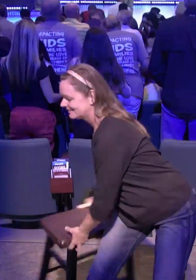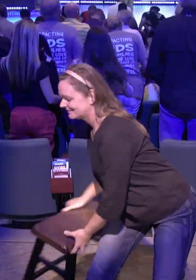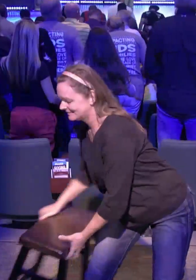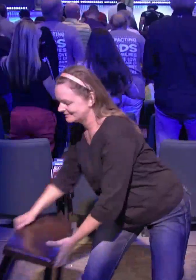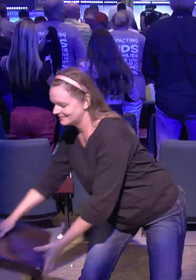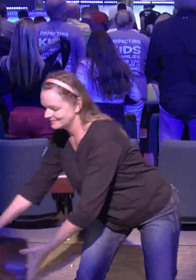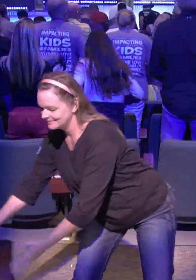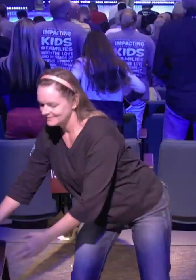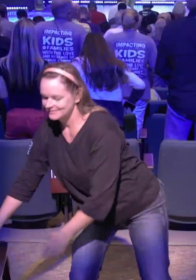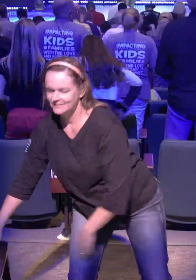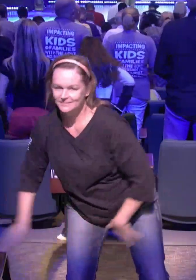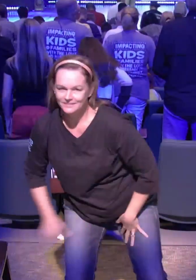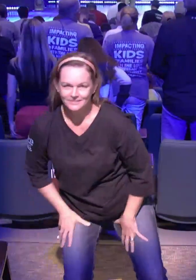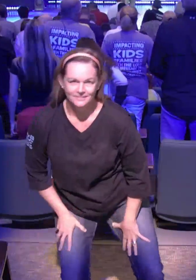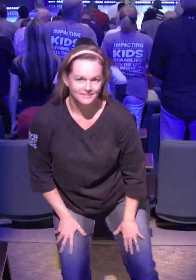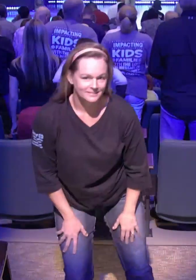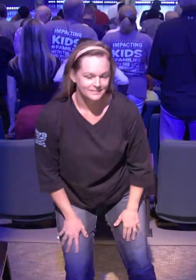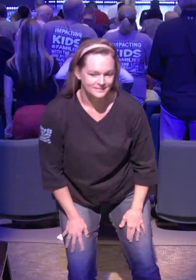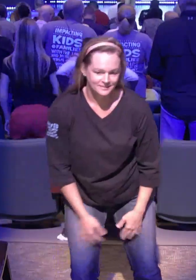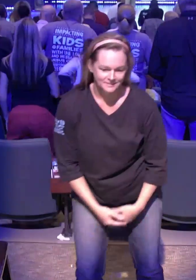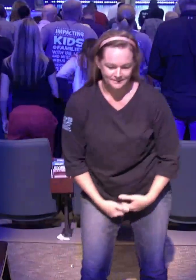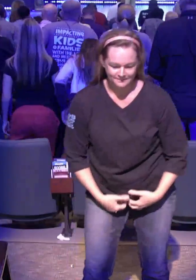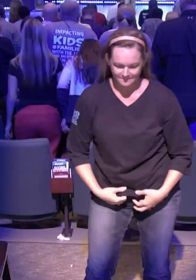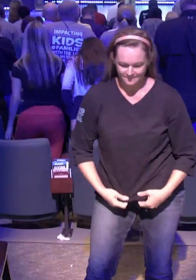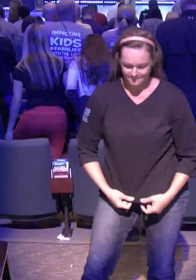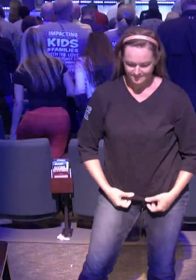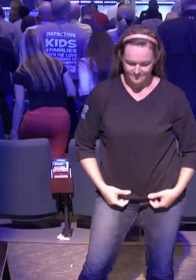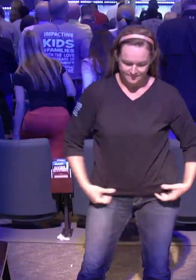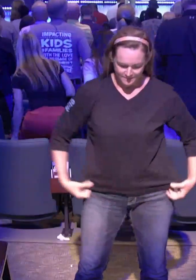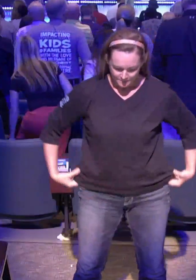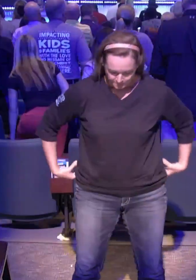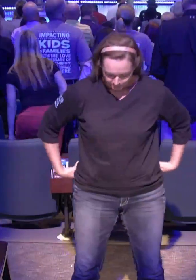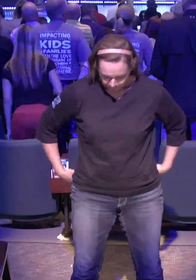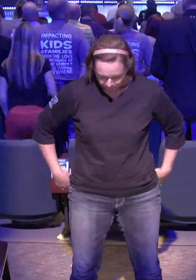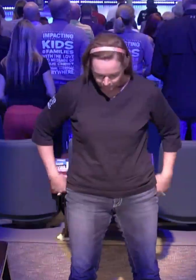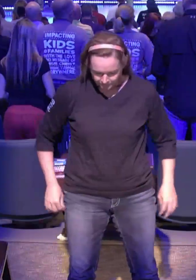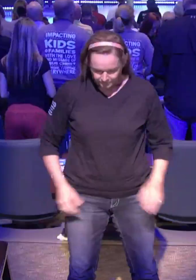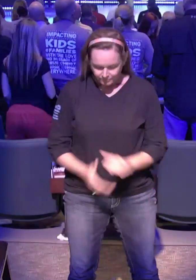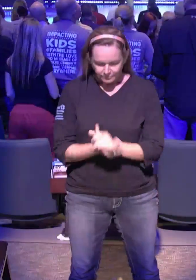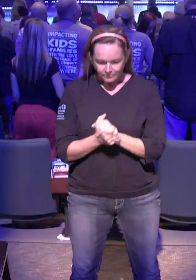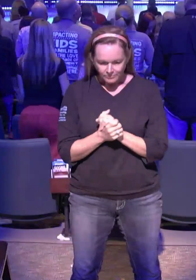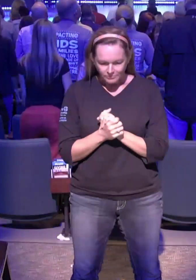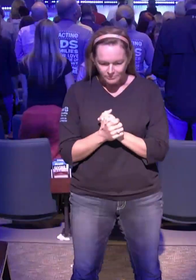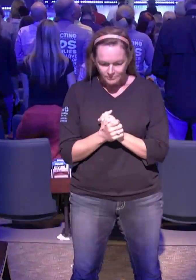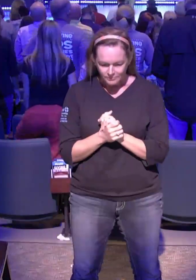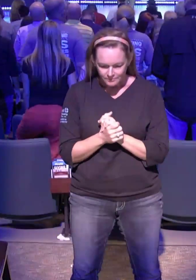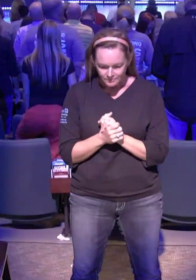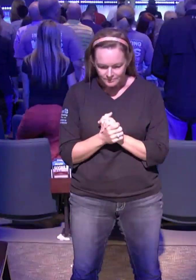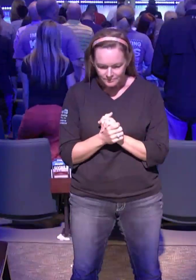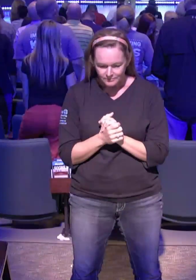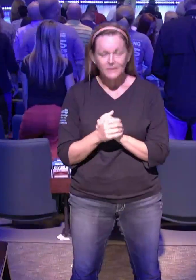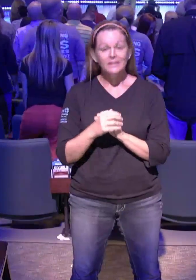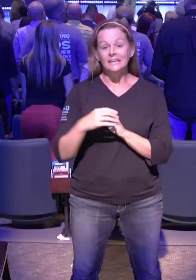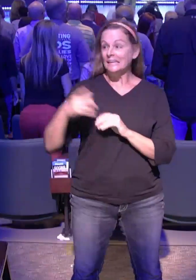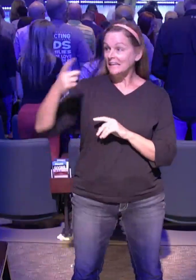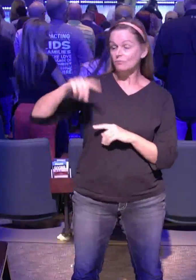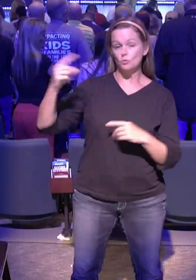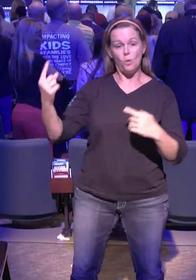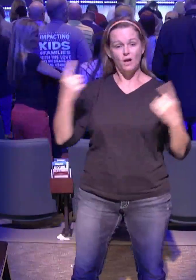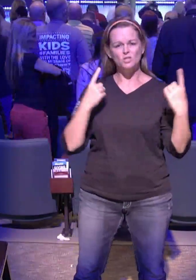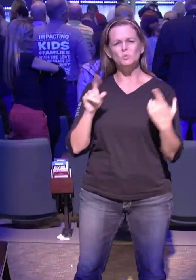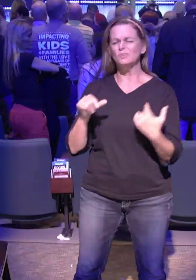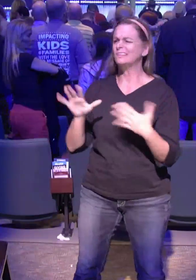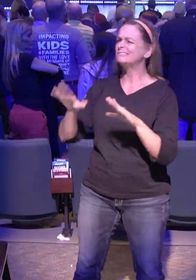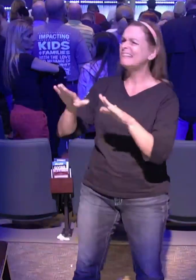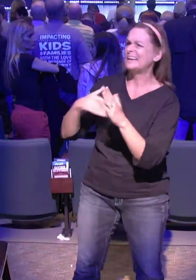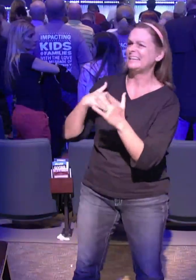up. Awesome word, Pastor. Hey, we were talking earlier. If you want to have a conversation with anybody, our prayer team's coming forward,